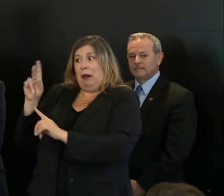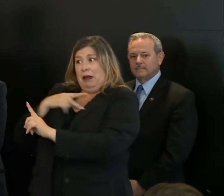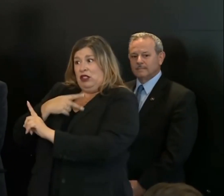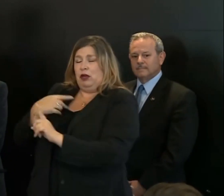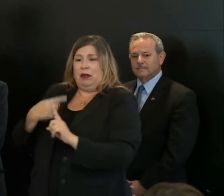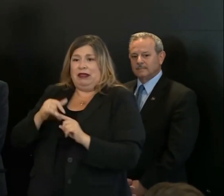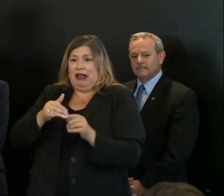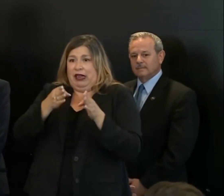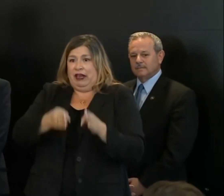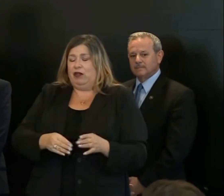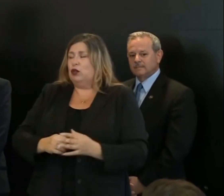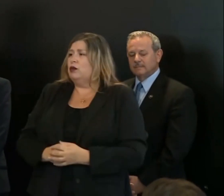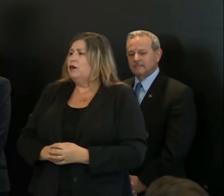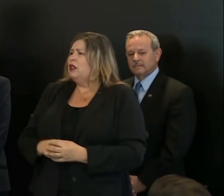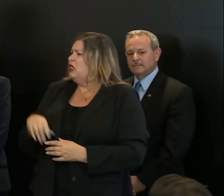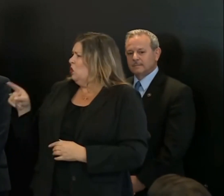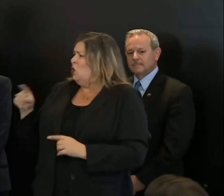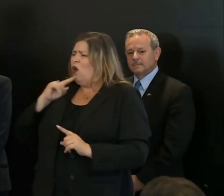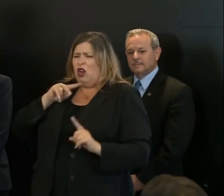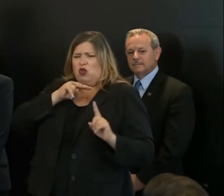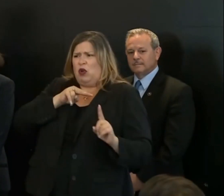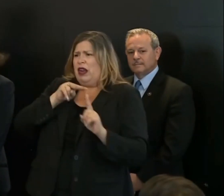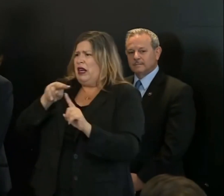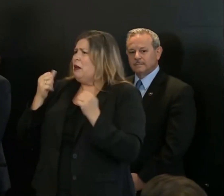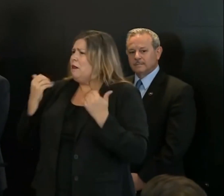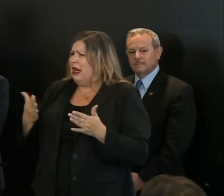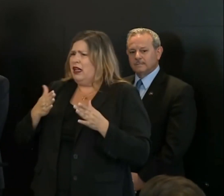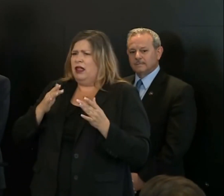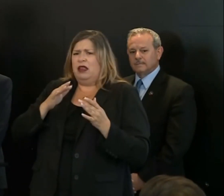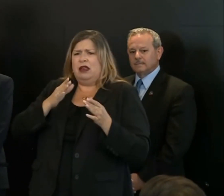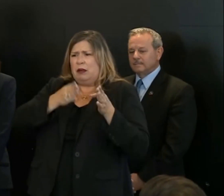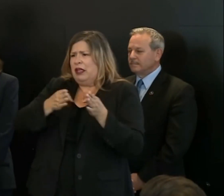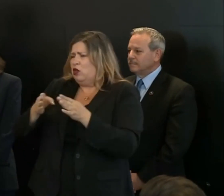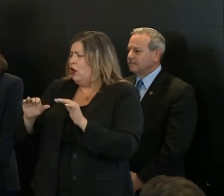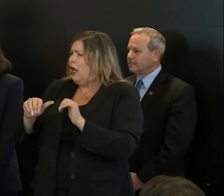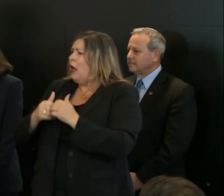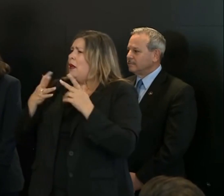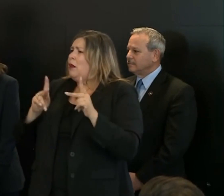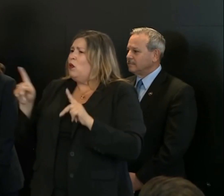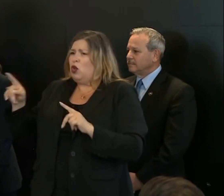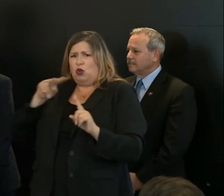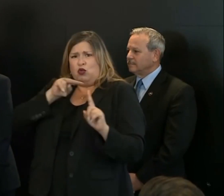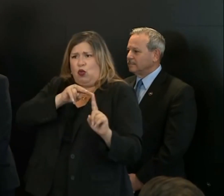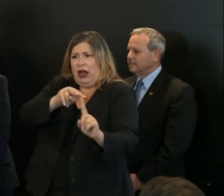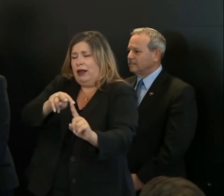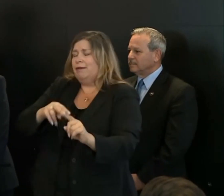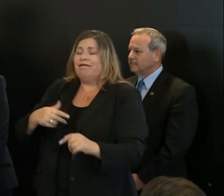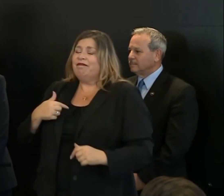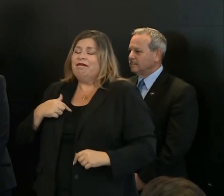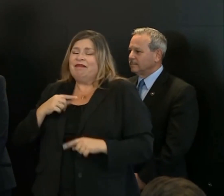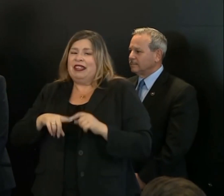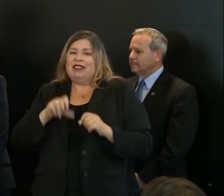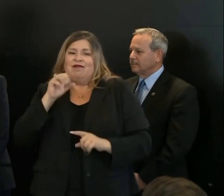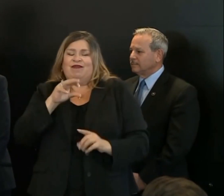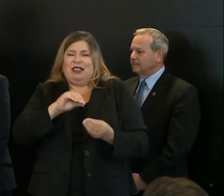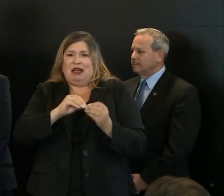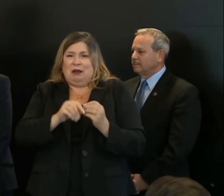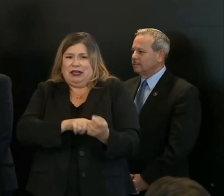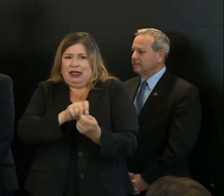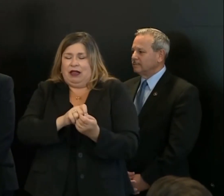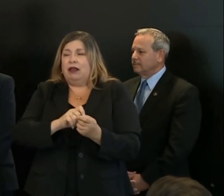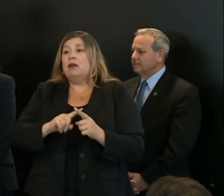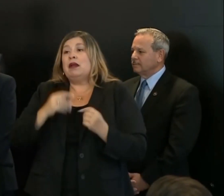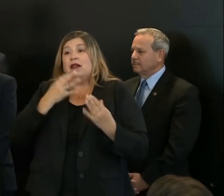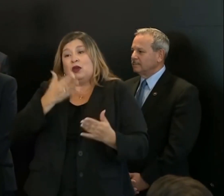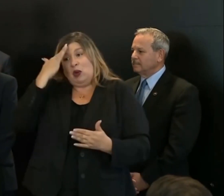and you're also tracking a lot of individuals. How many potential contacts are you tracking right now? I can't give you those specific numbers, but I can tell you that